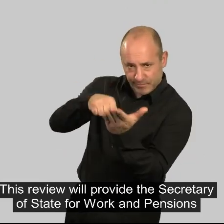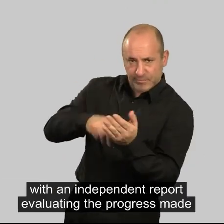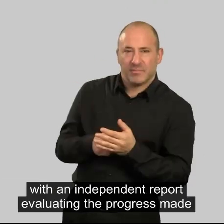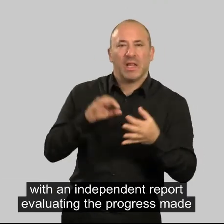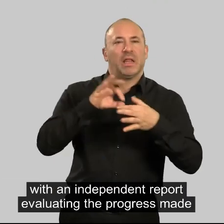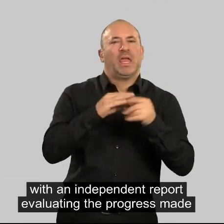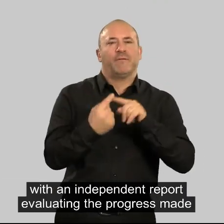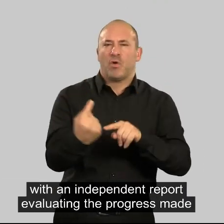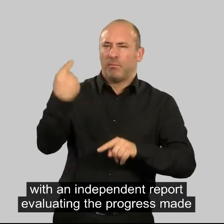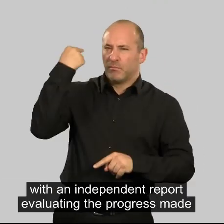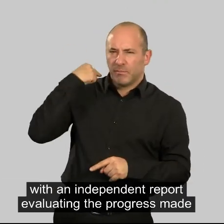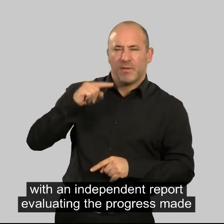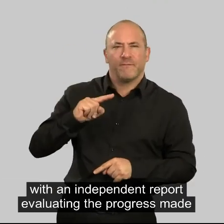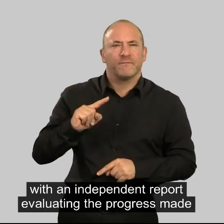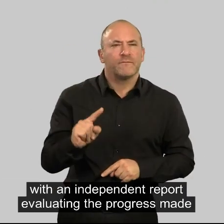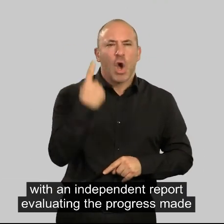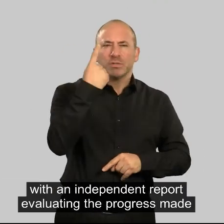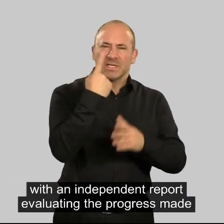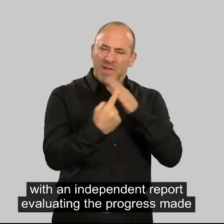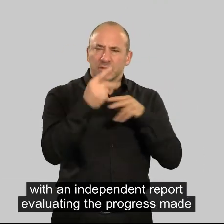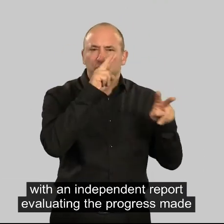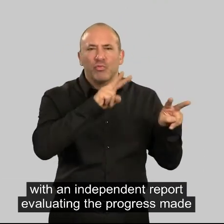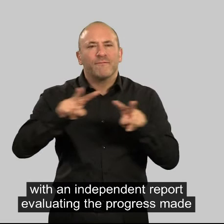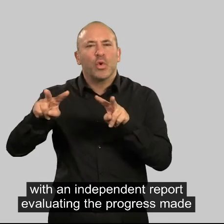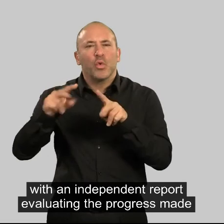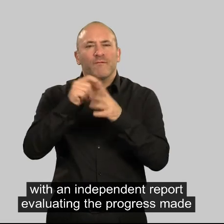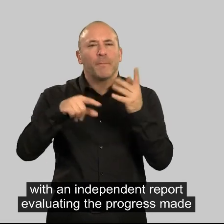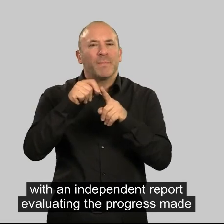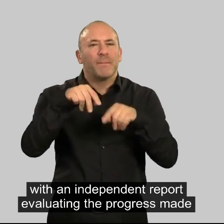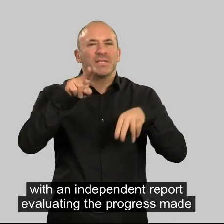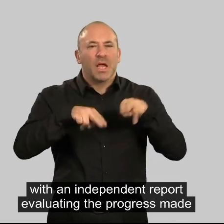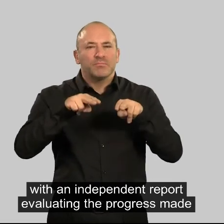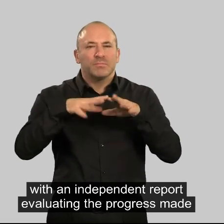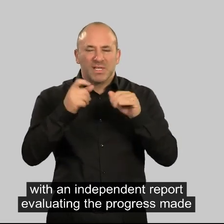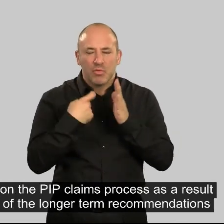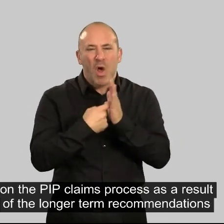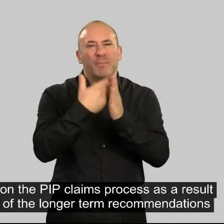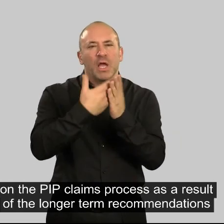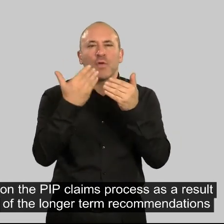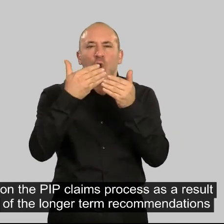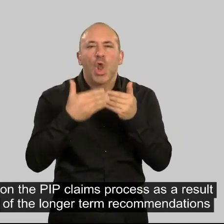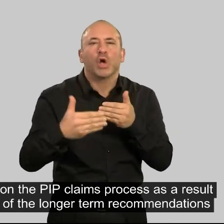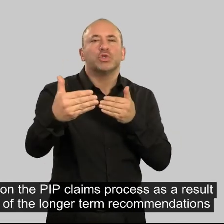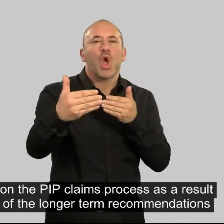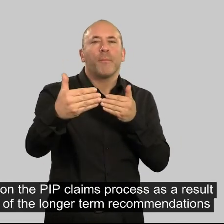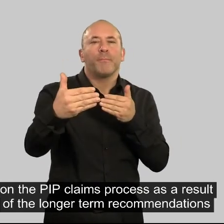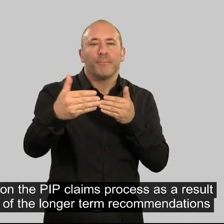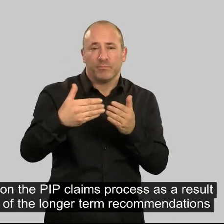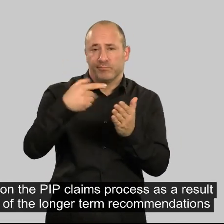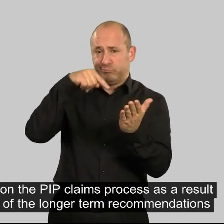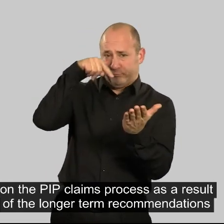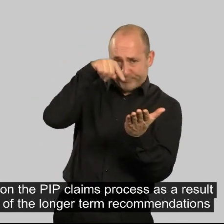the progress made on the PIP claims process as a result of the longer-term